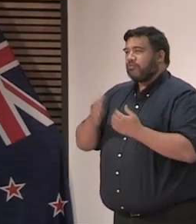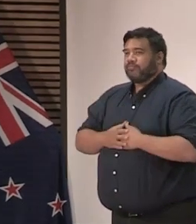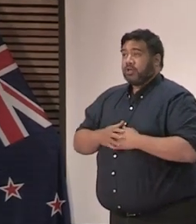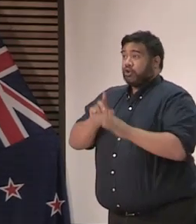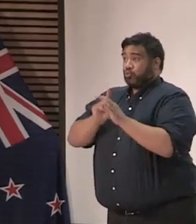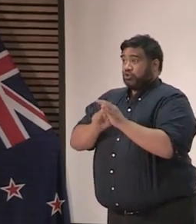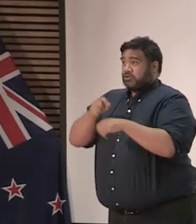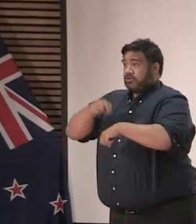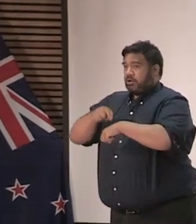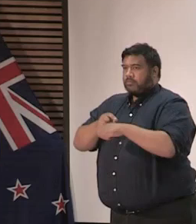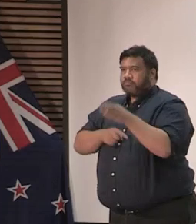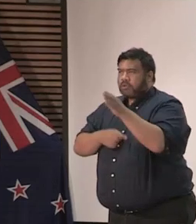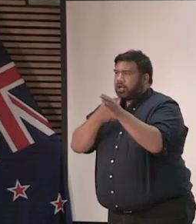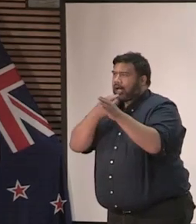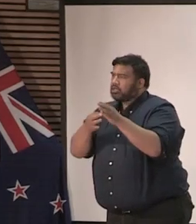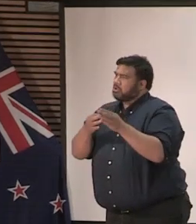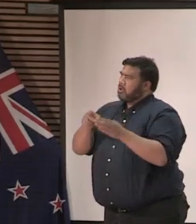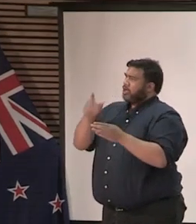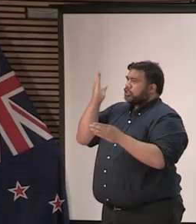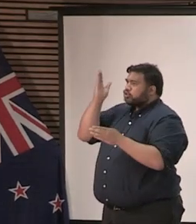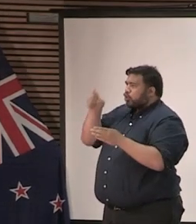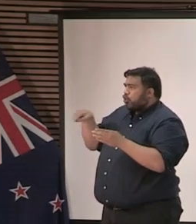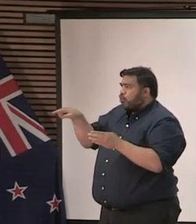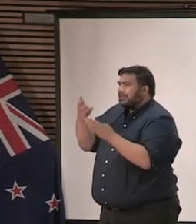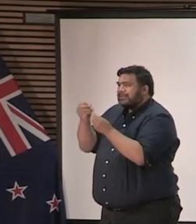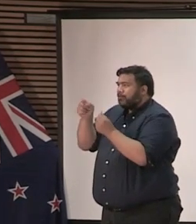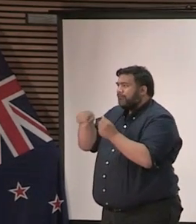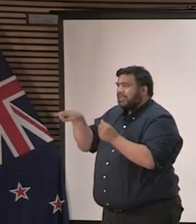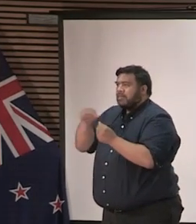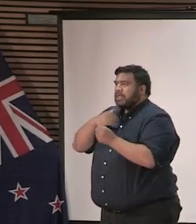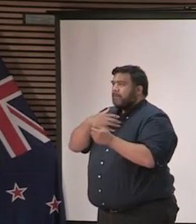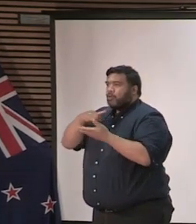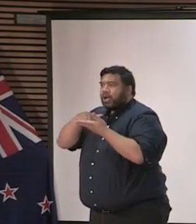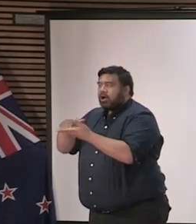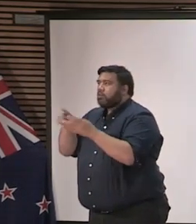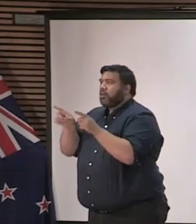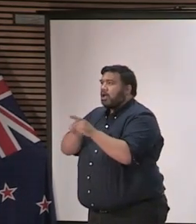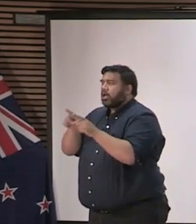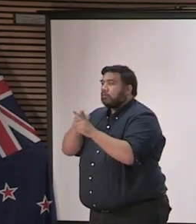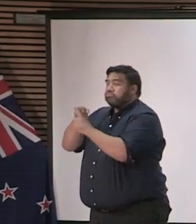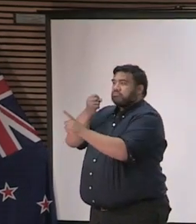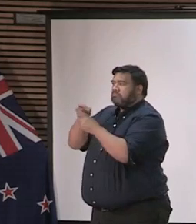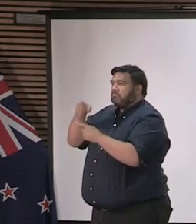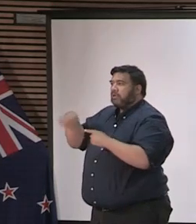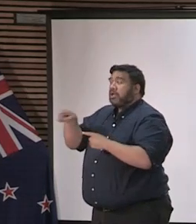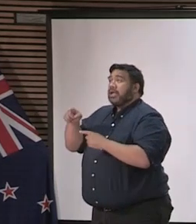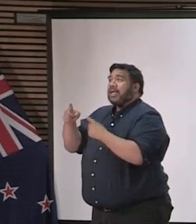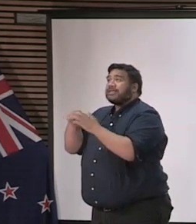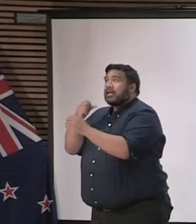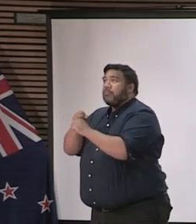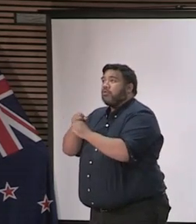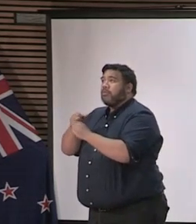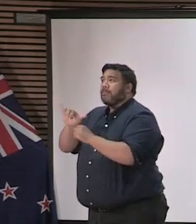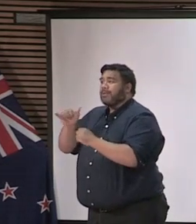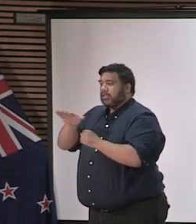Hipkins, what are you doing to help those schools who might be disproportionately affected because, for example, in areas where both parents have to